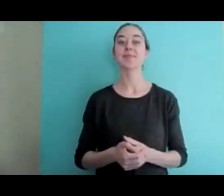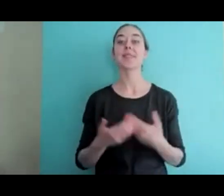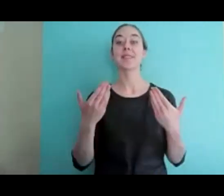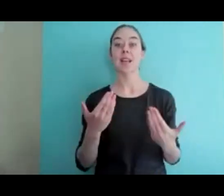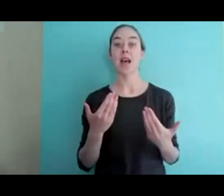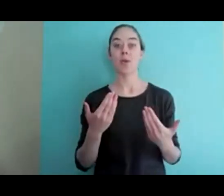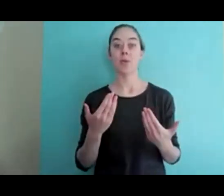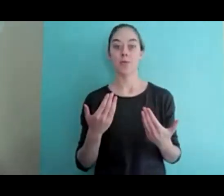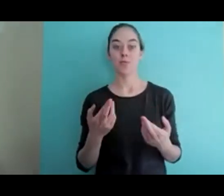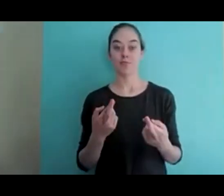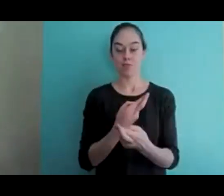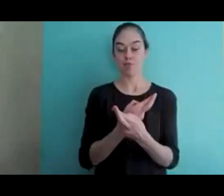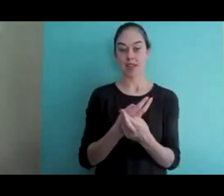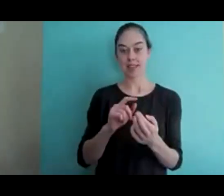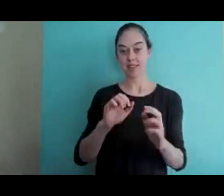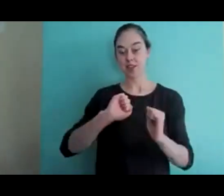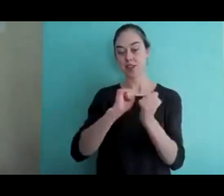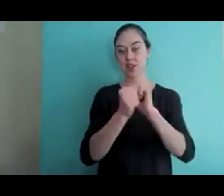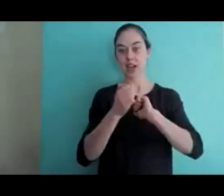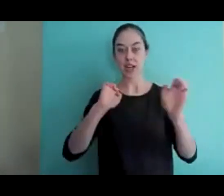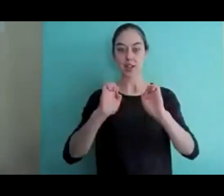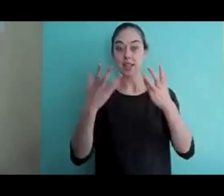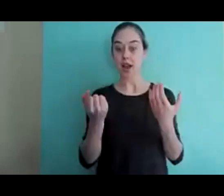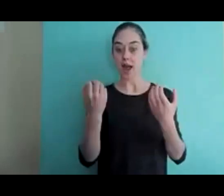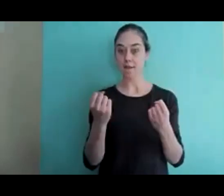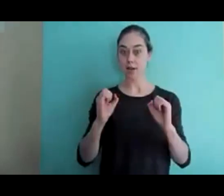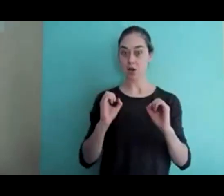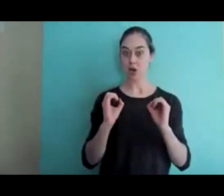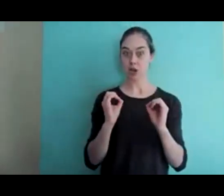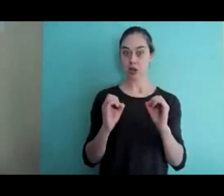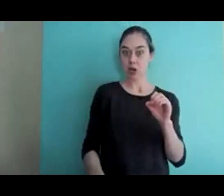And back up the dumbbells or water bottles now. Ready?